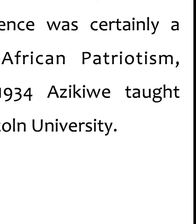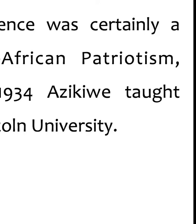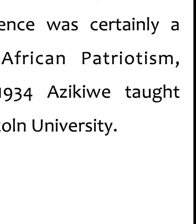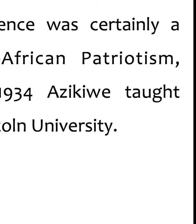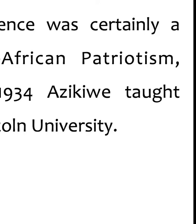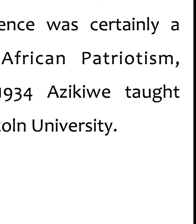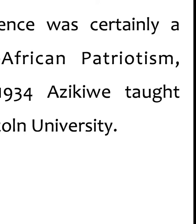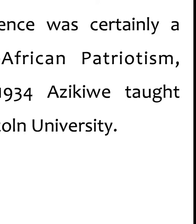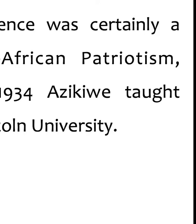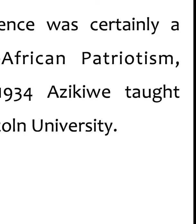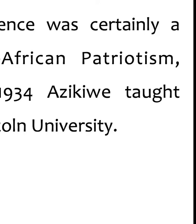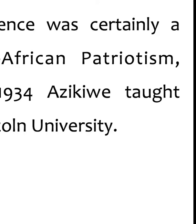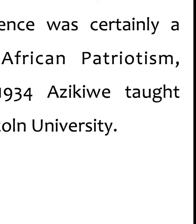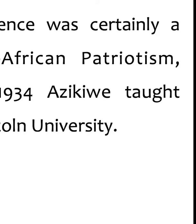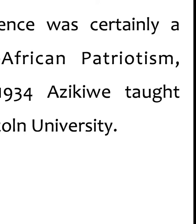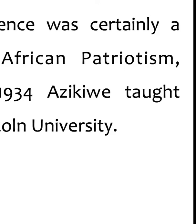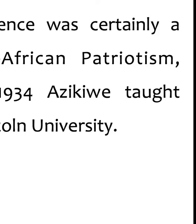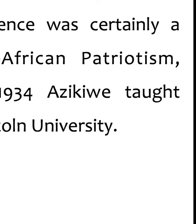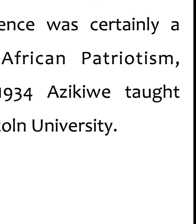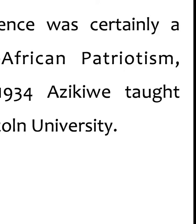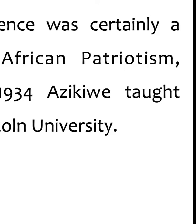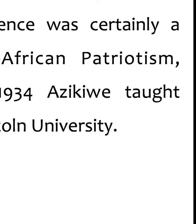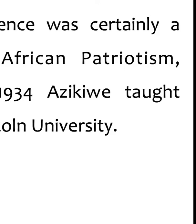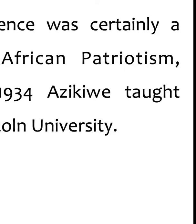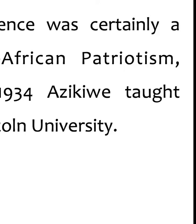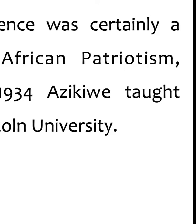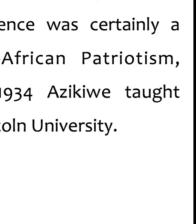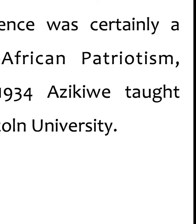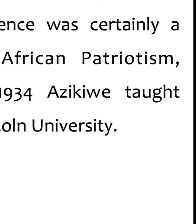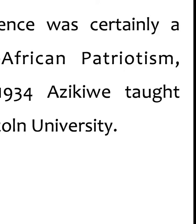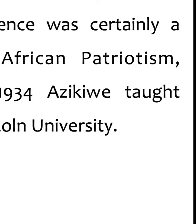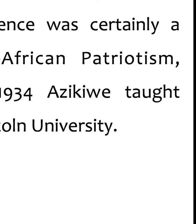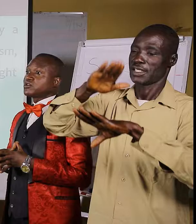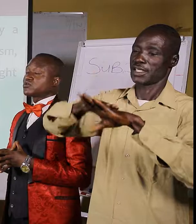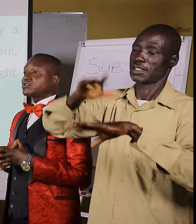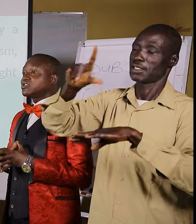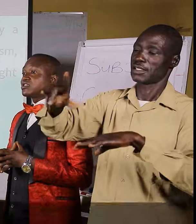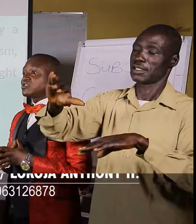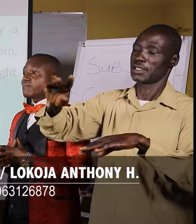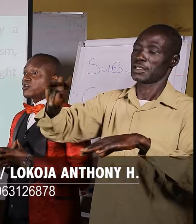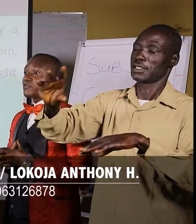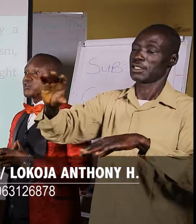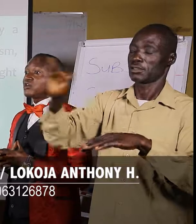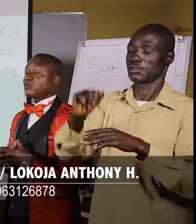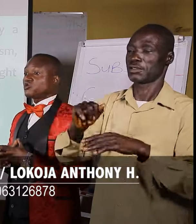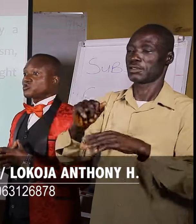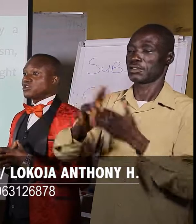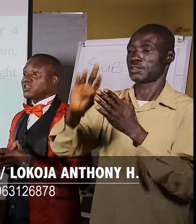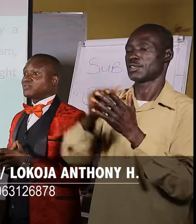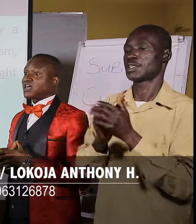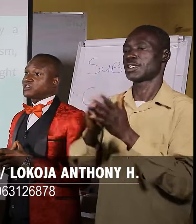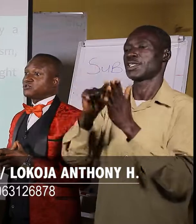and 1934, Azikiwe taught political science at Lincoln University. So this is the biography of